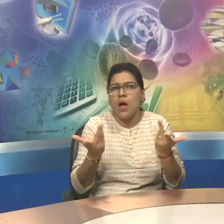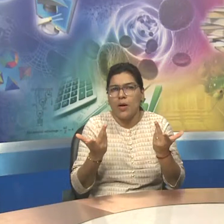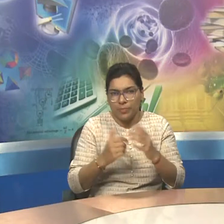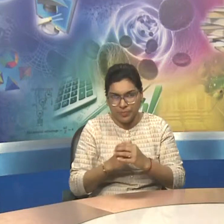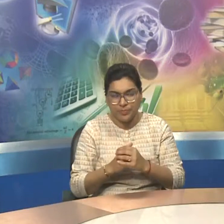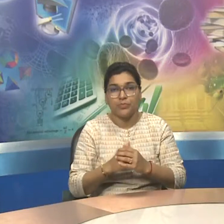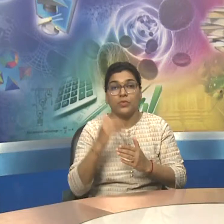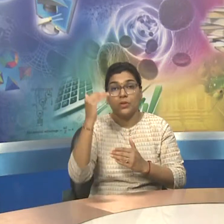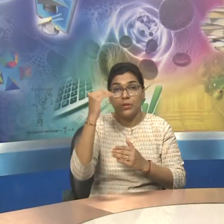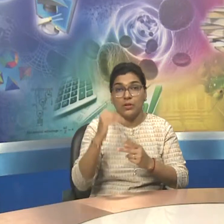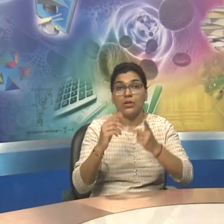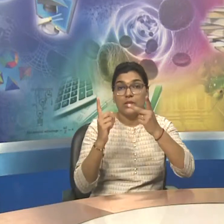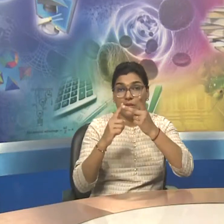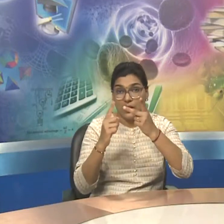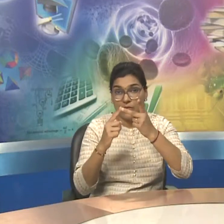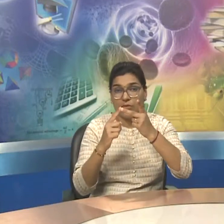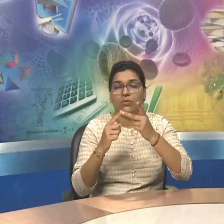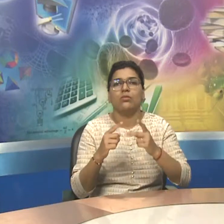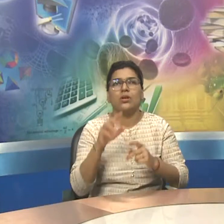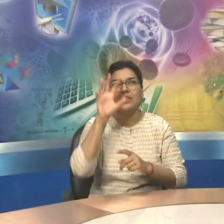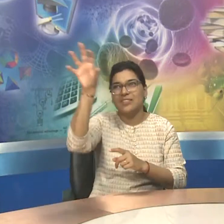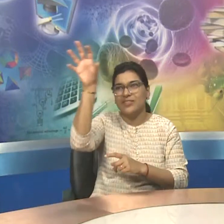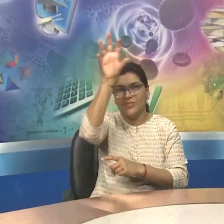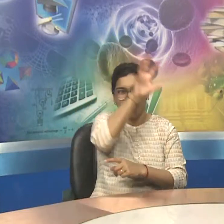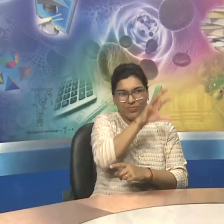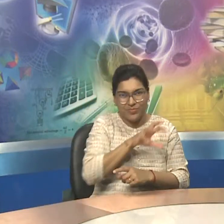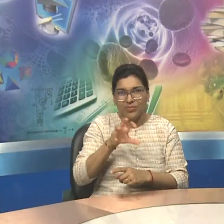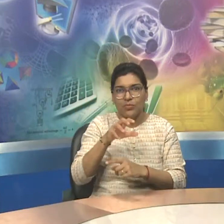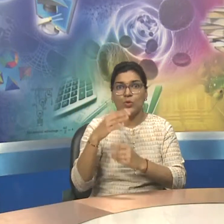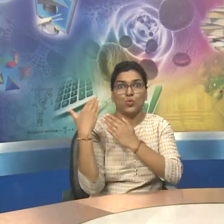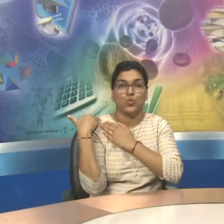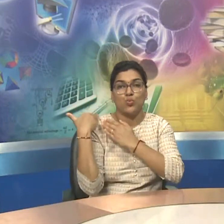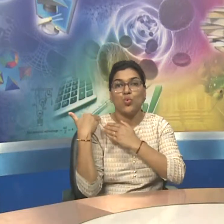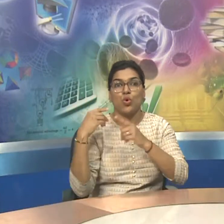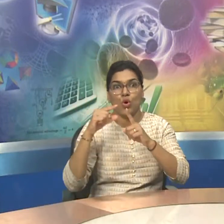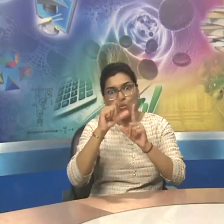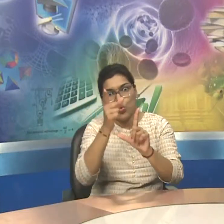government. Second is role of the state.